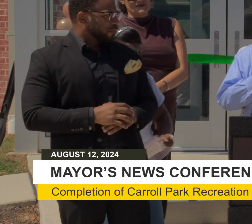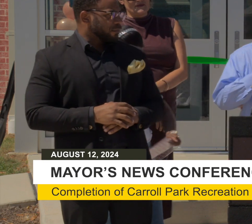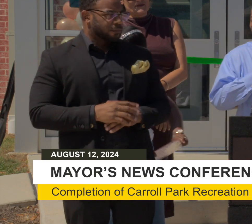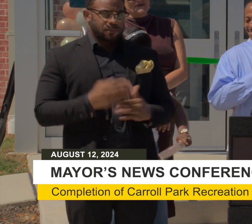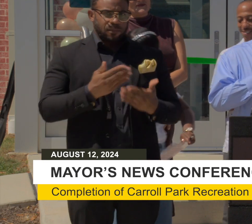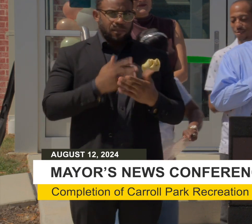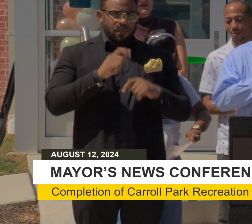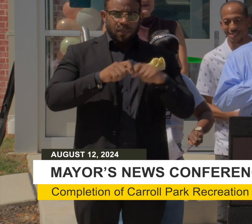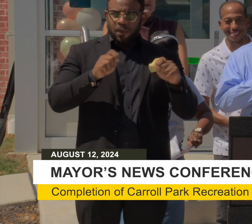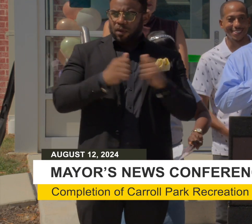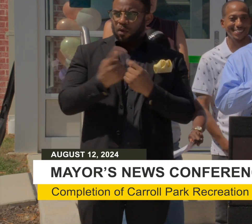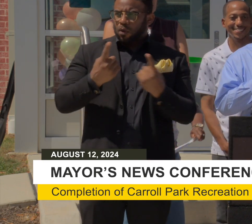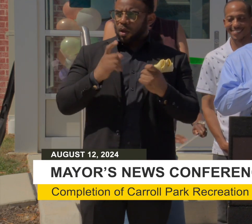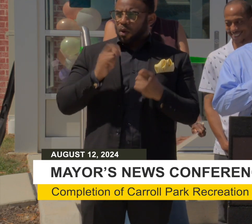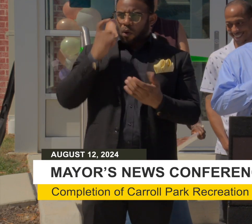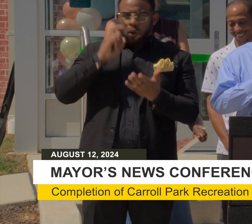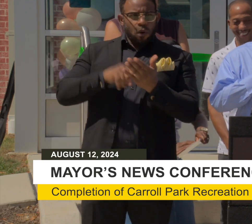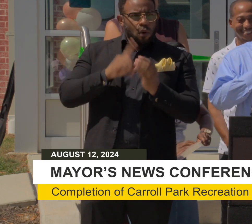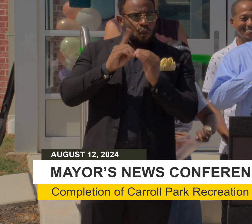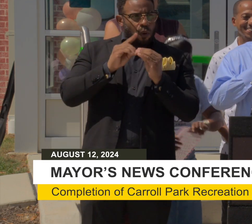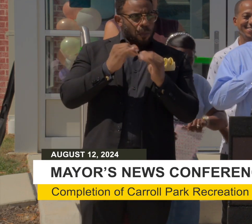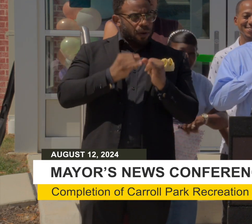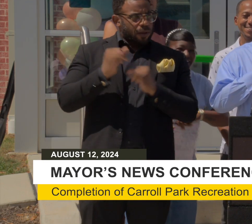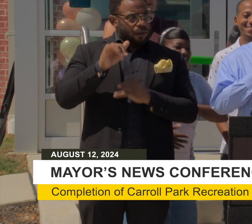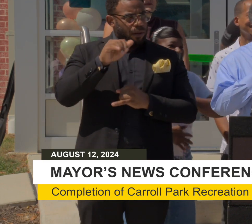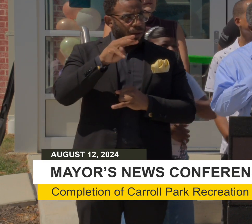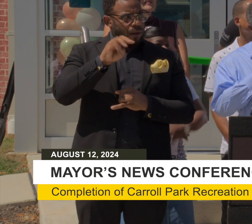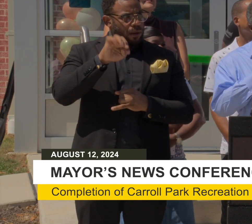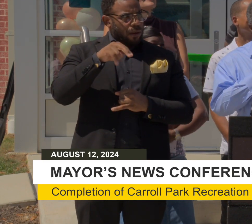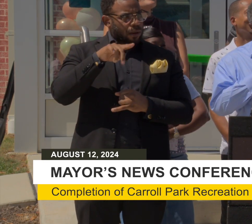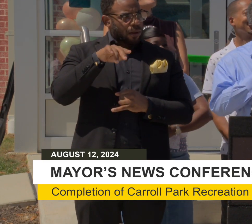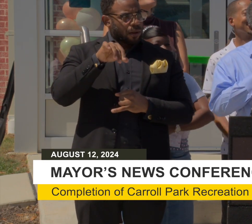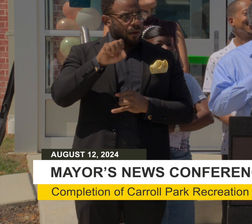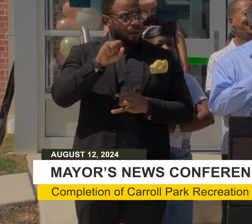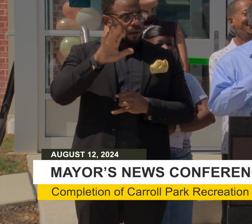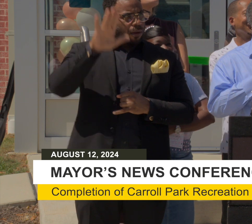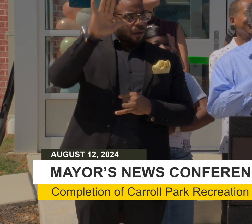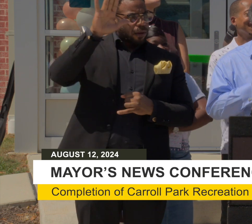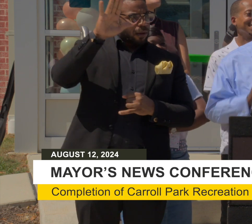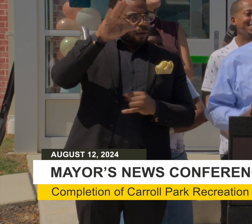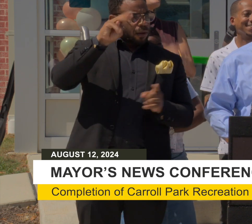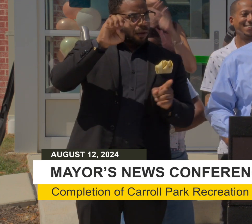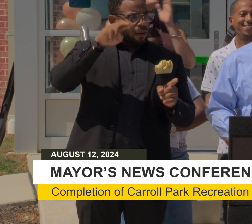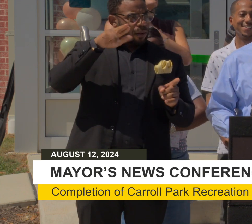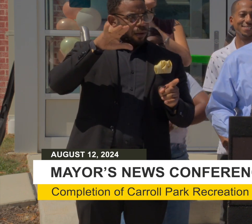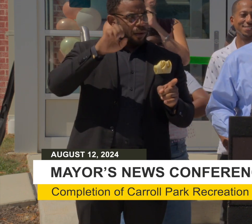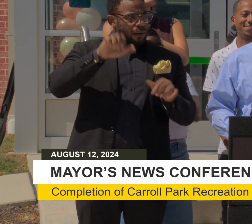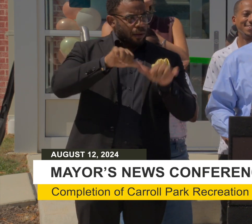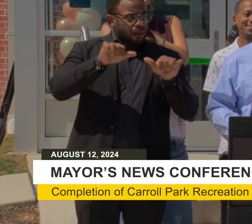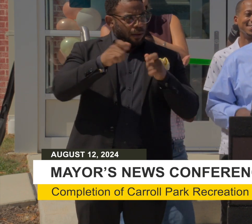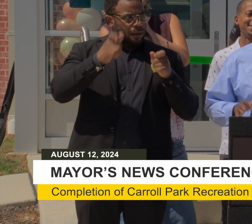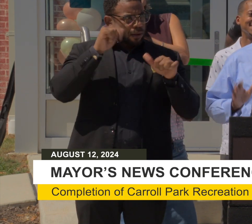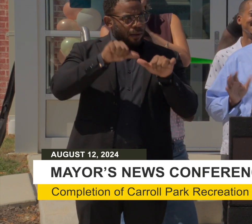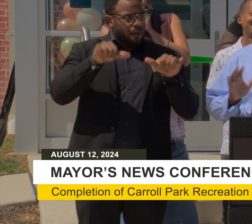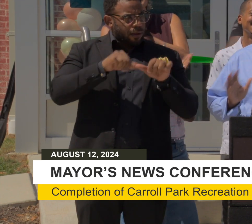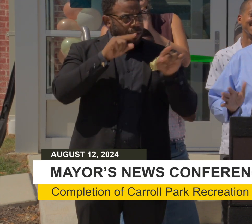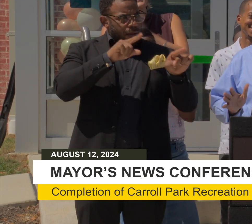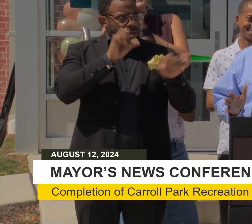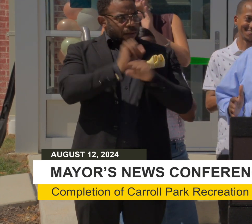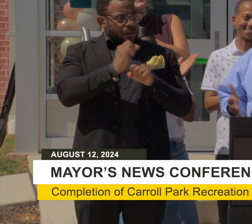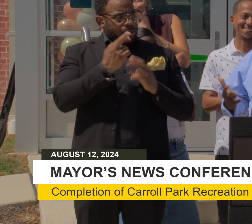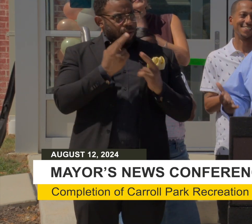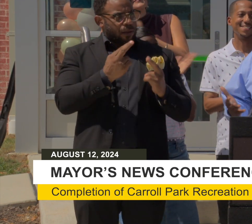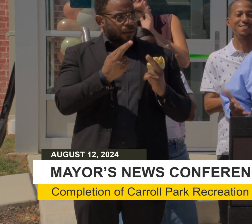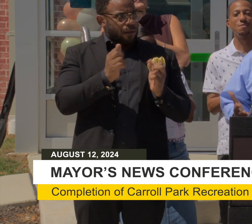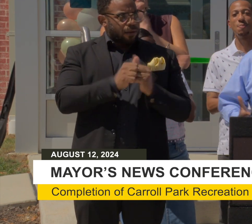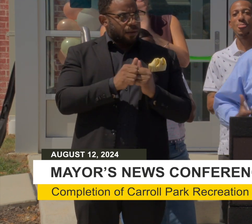Before we conclude with questions, I want to recognize one more individual, Marquise. If you'll raise your hand. Marquise is our area manager for this area. She's going to be working